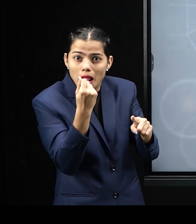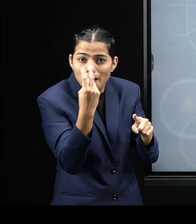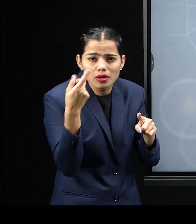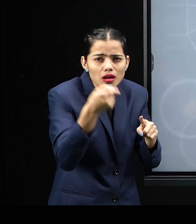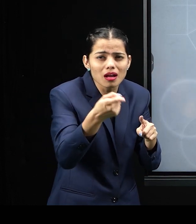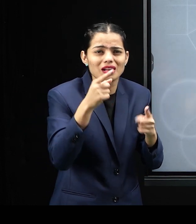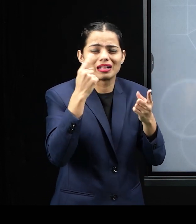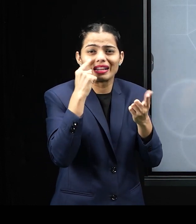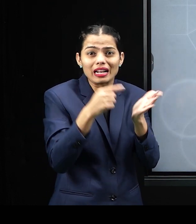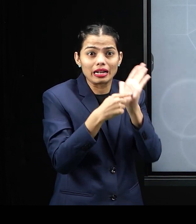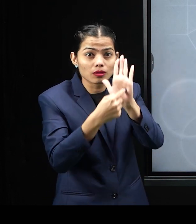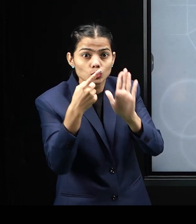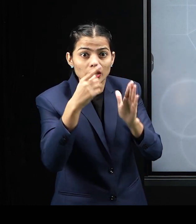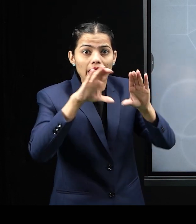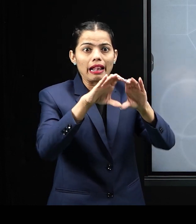in earlier classes.